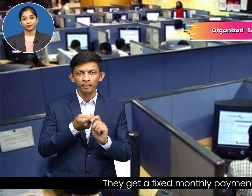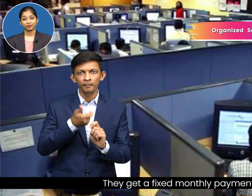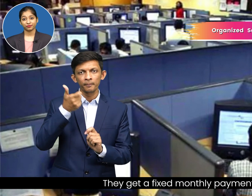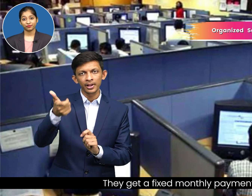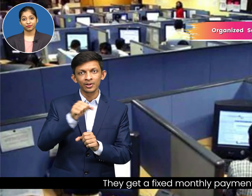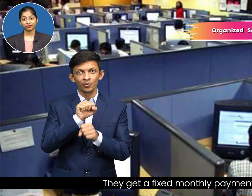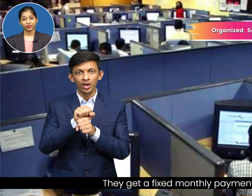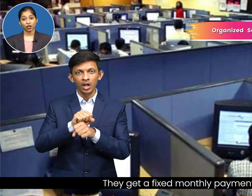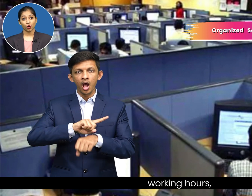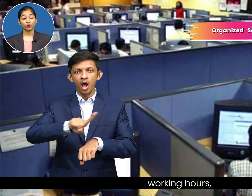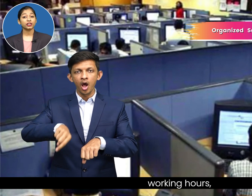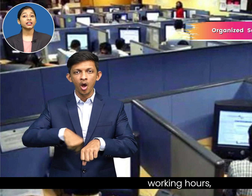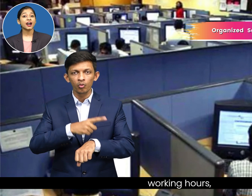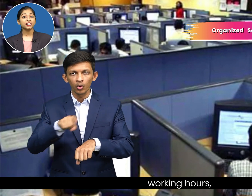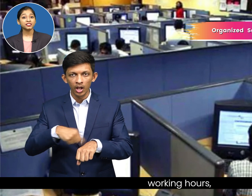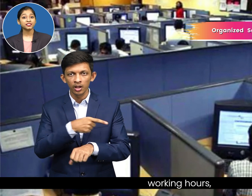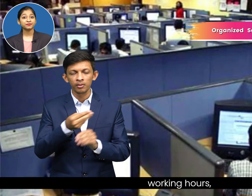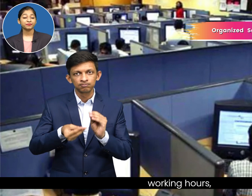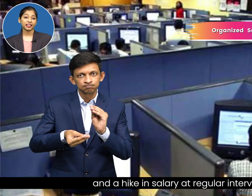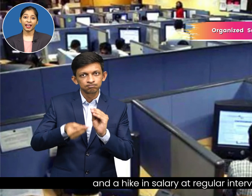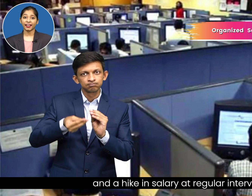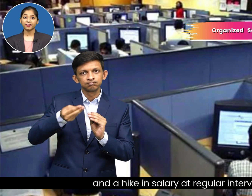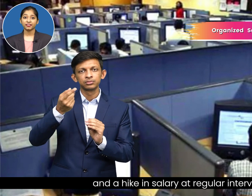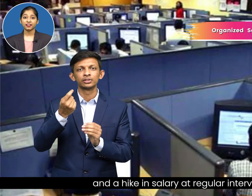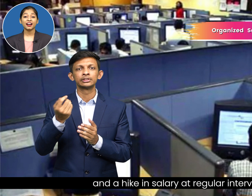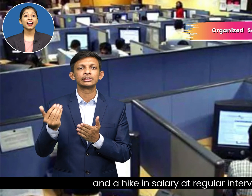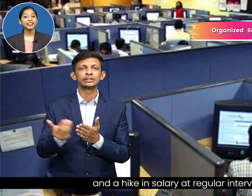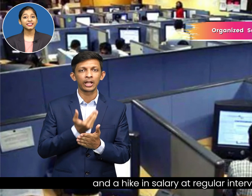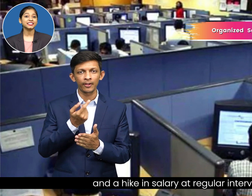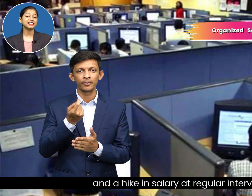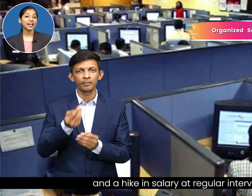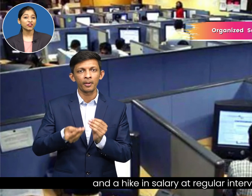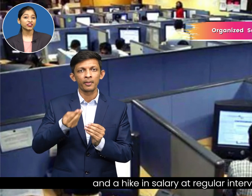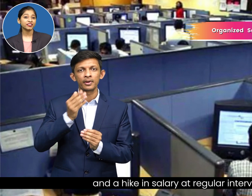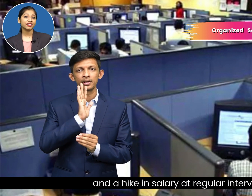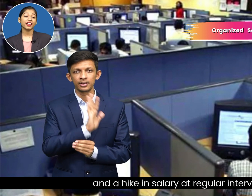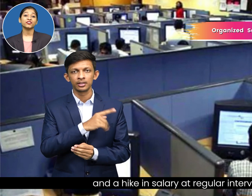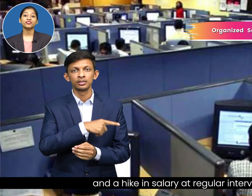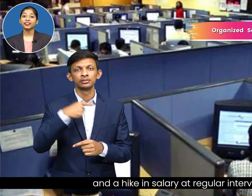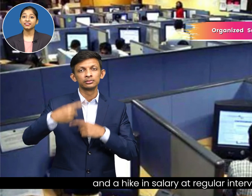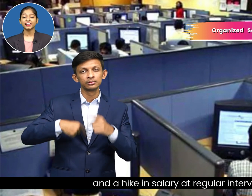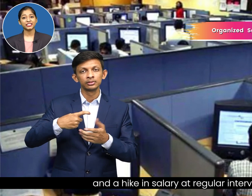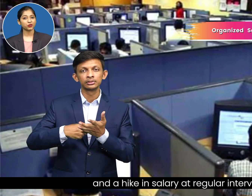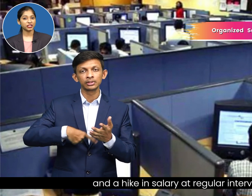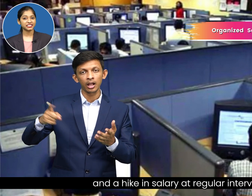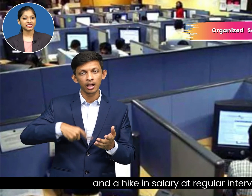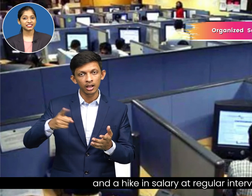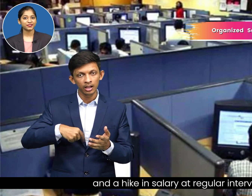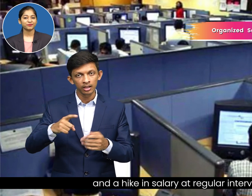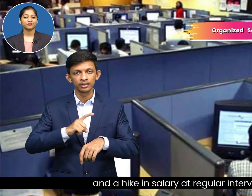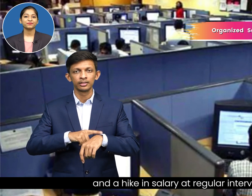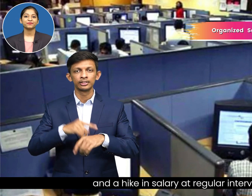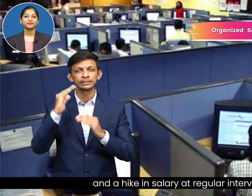payment, working hours, and a hike in salary at regular